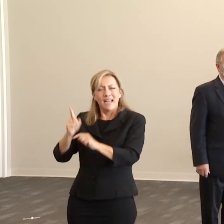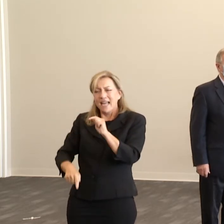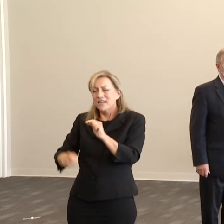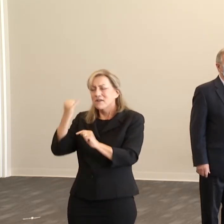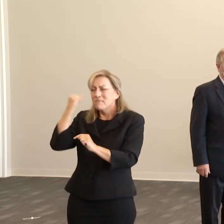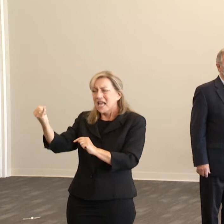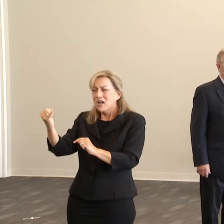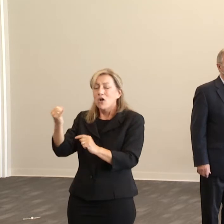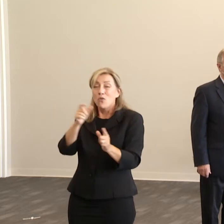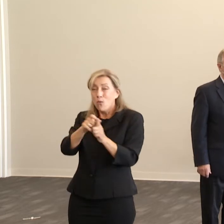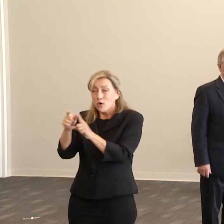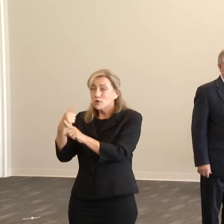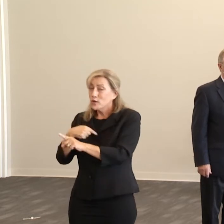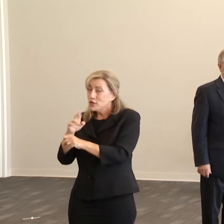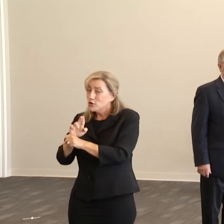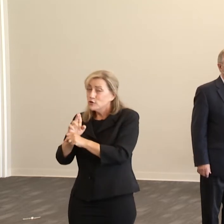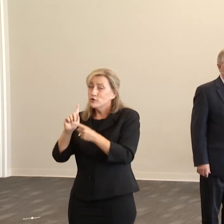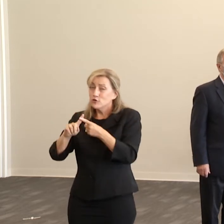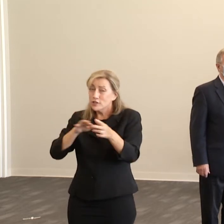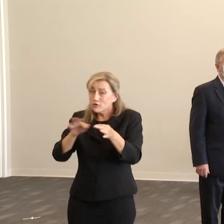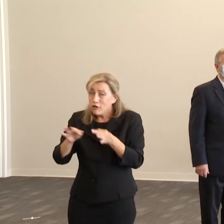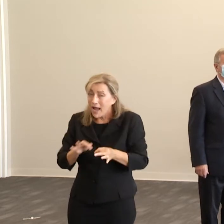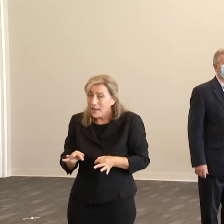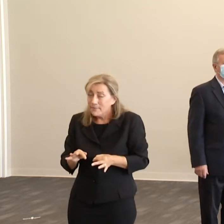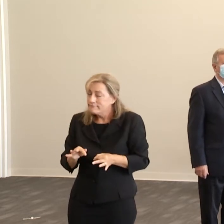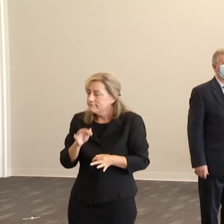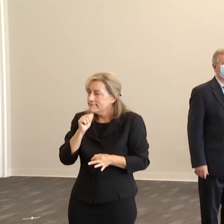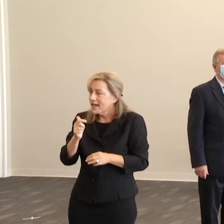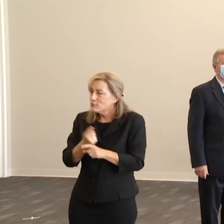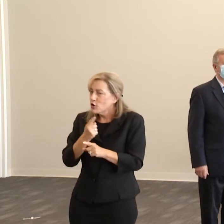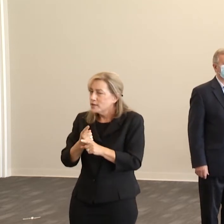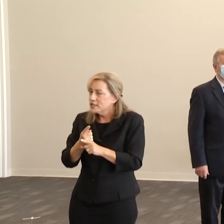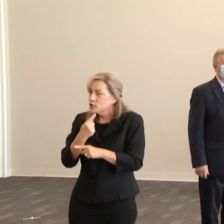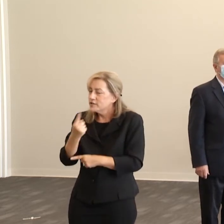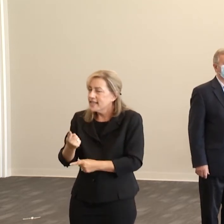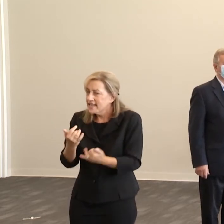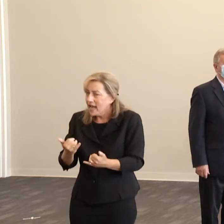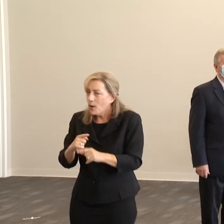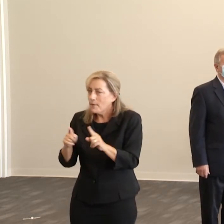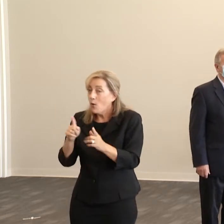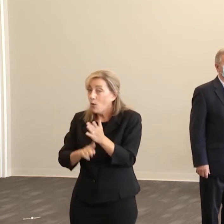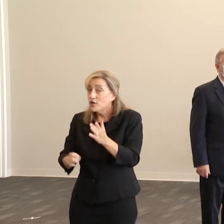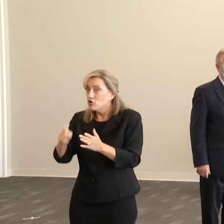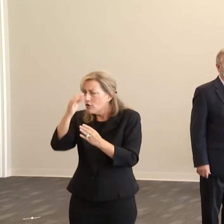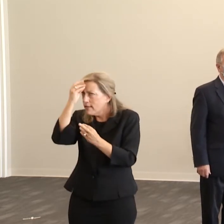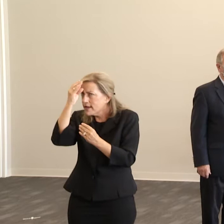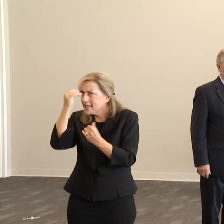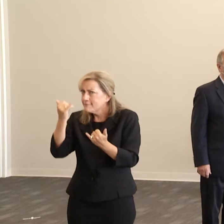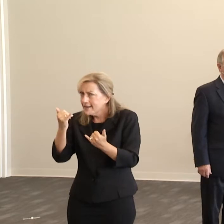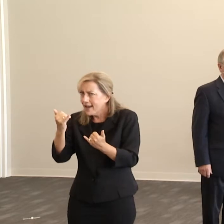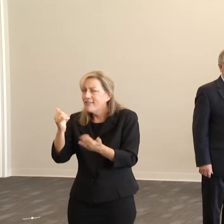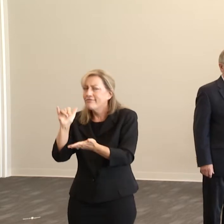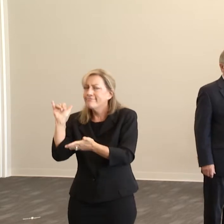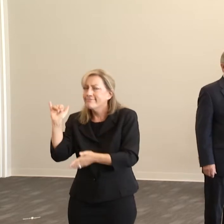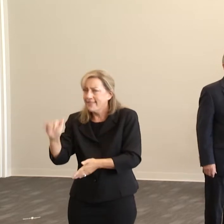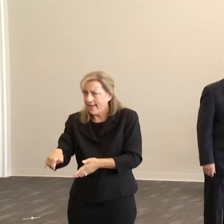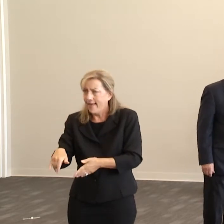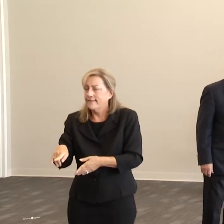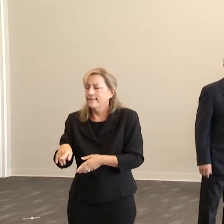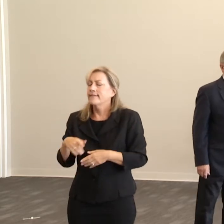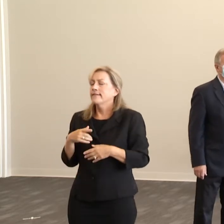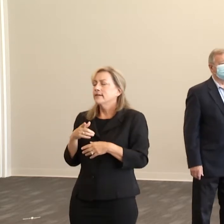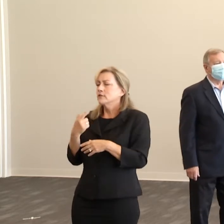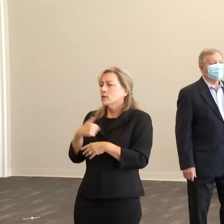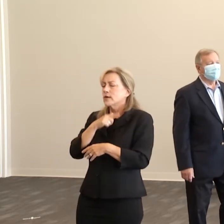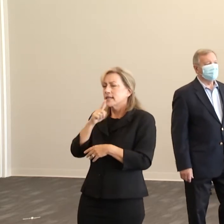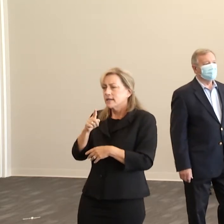appropriate in a press conference. But the words you're thinking in your heads are the words you should be thinking right now. So what we did in going back was we